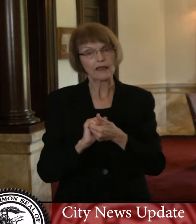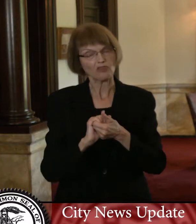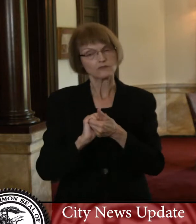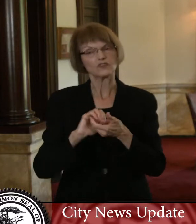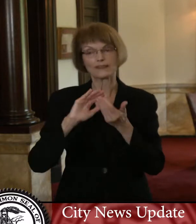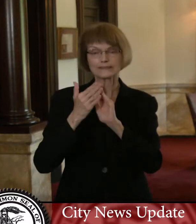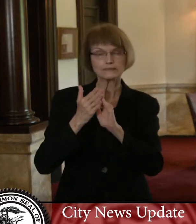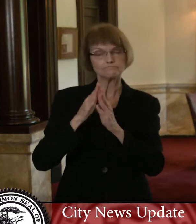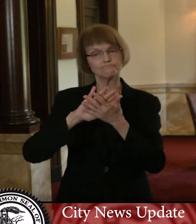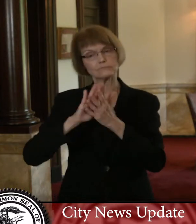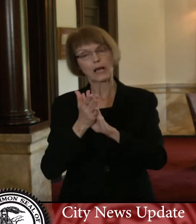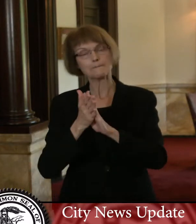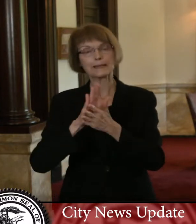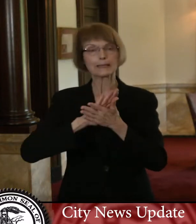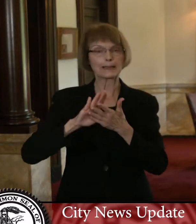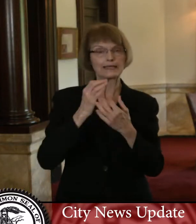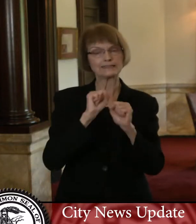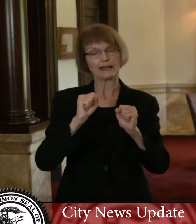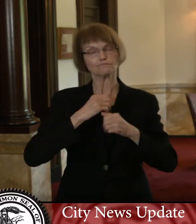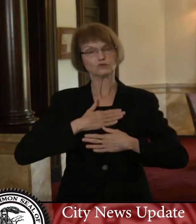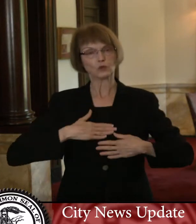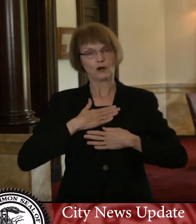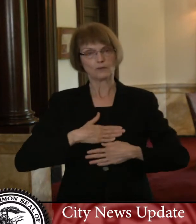enjoy. Visit